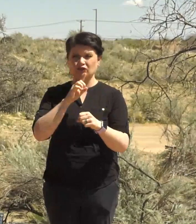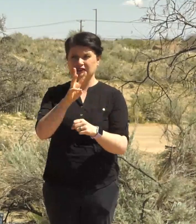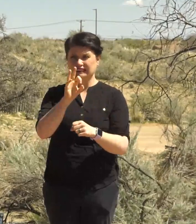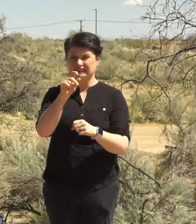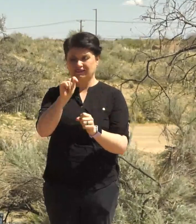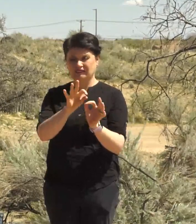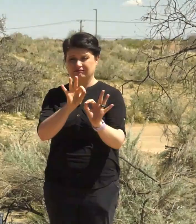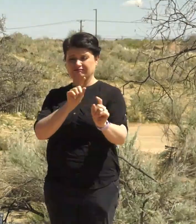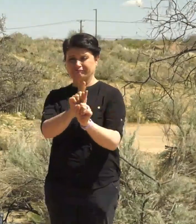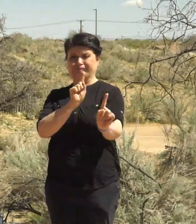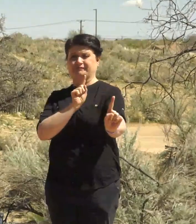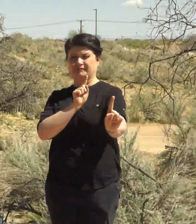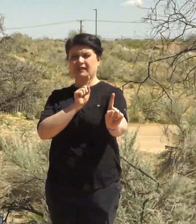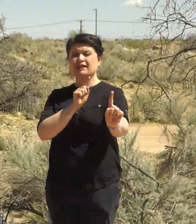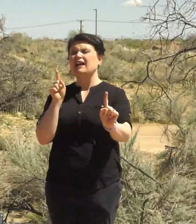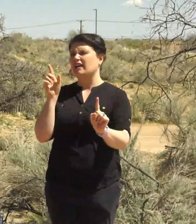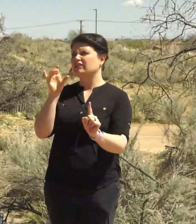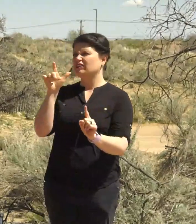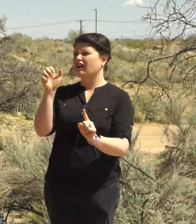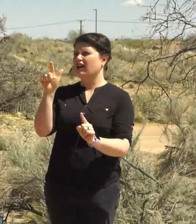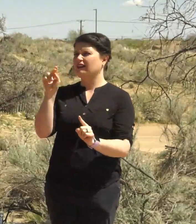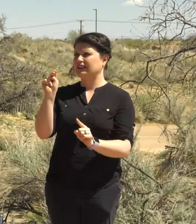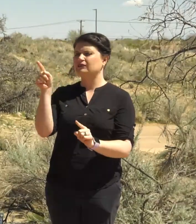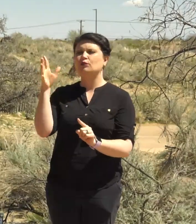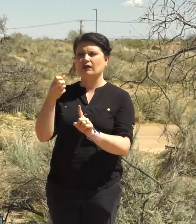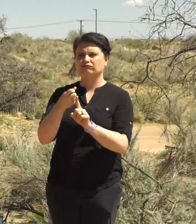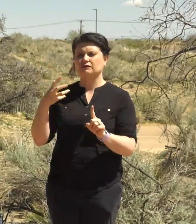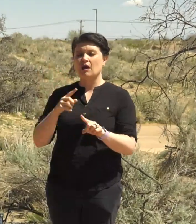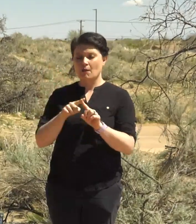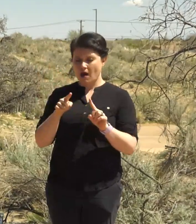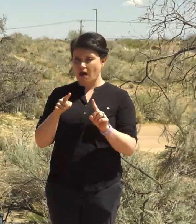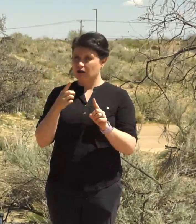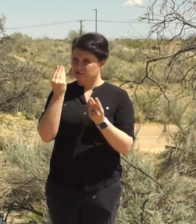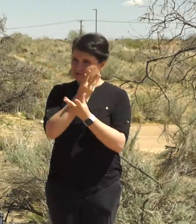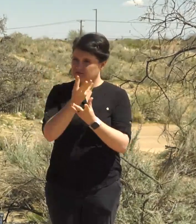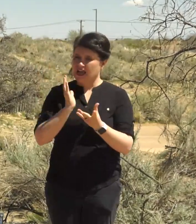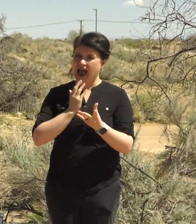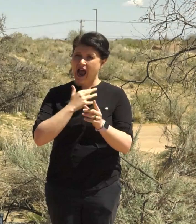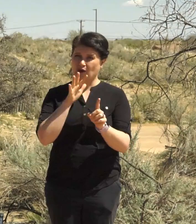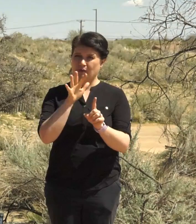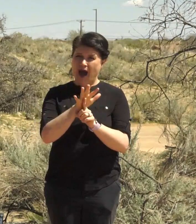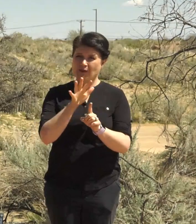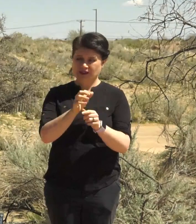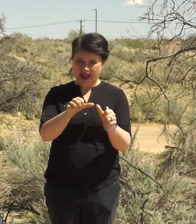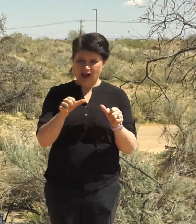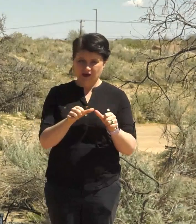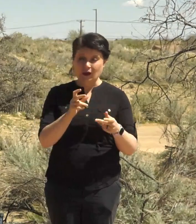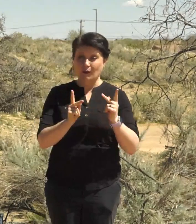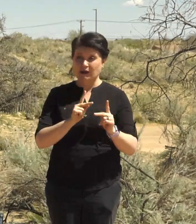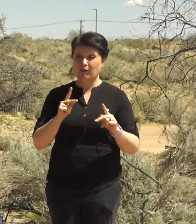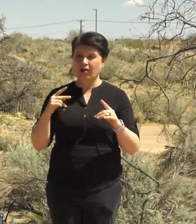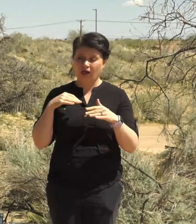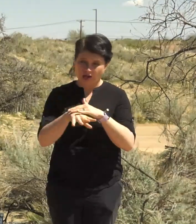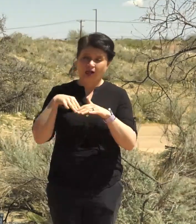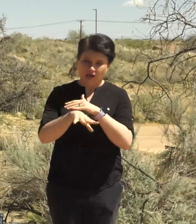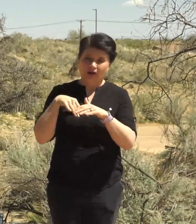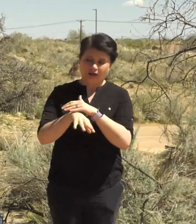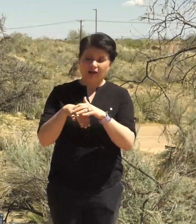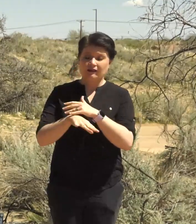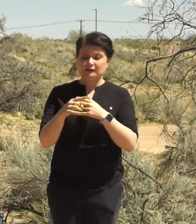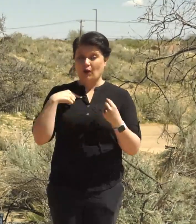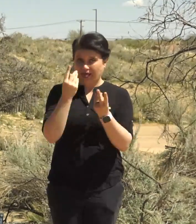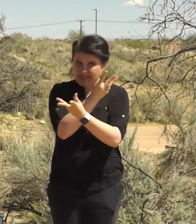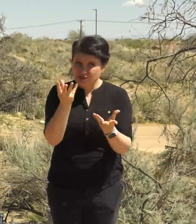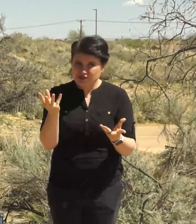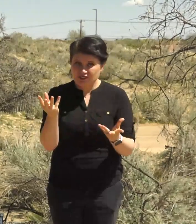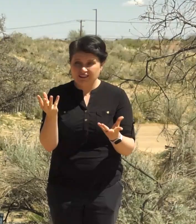talk about this. But I also want to let folks know that our popular open space areas are getting heavily used. And so we want to let you know